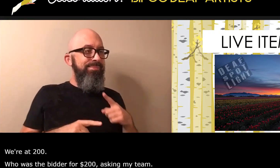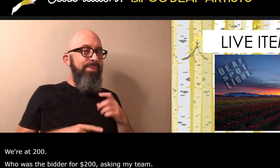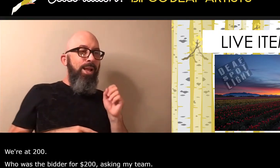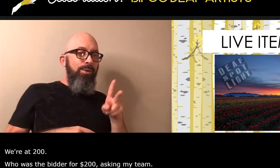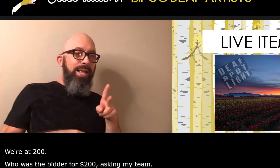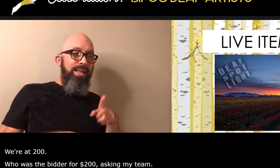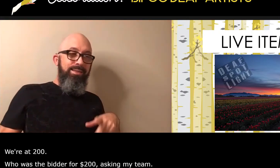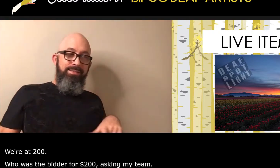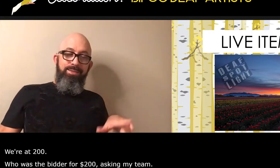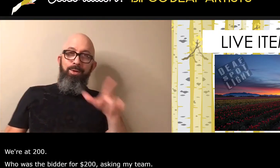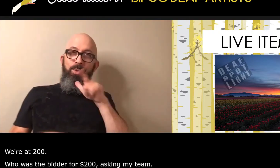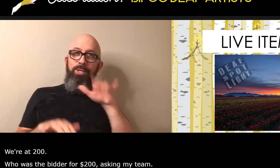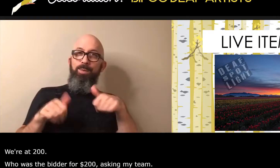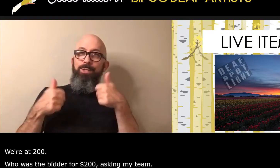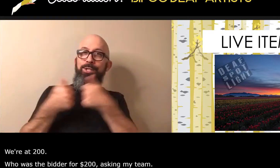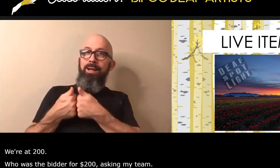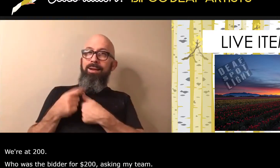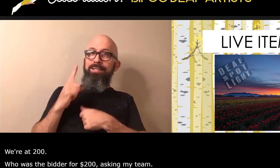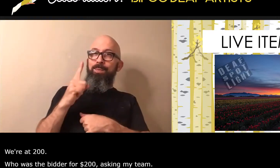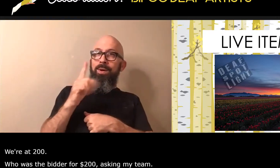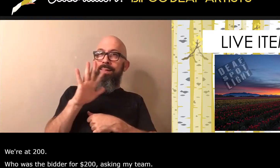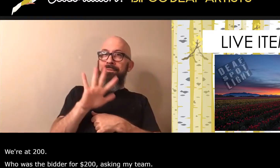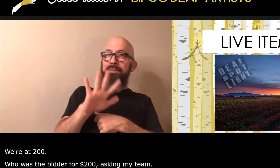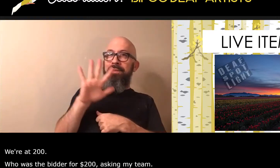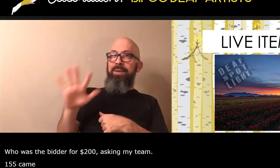$155 came back.